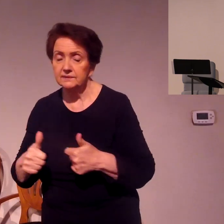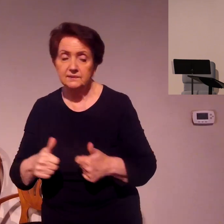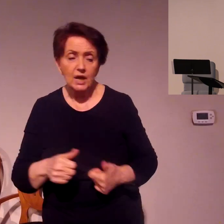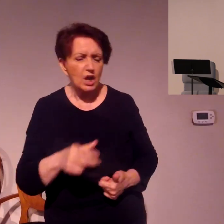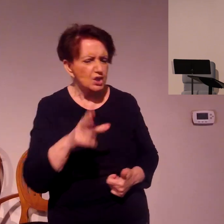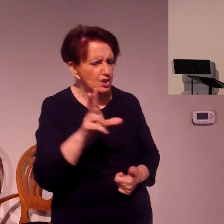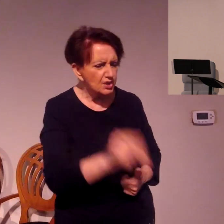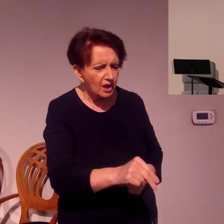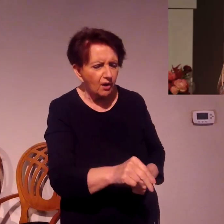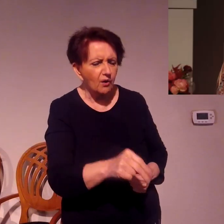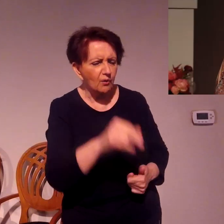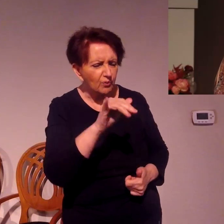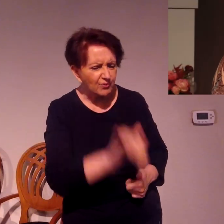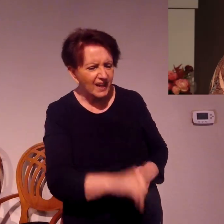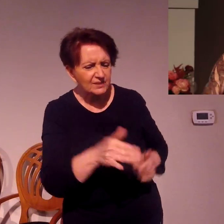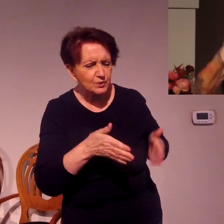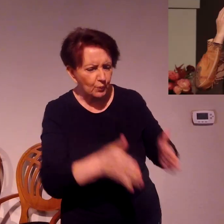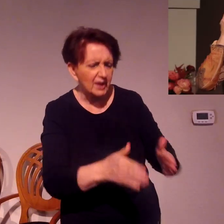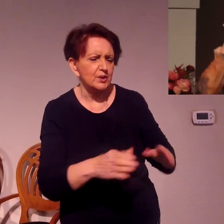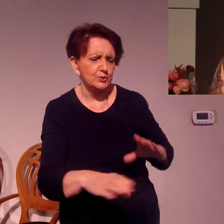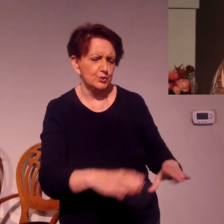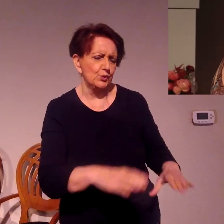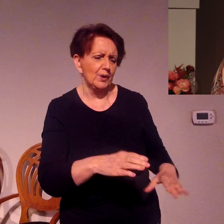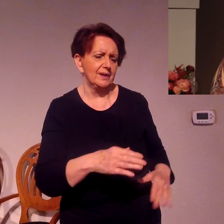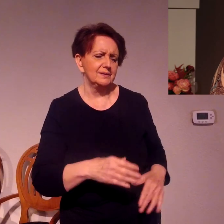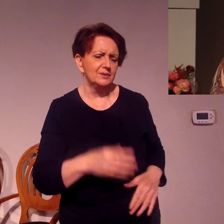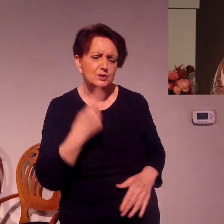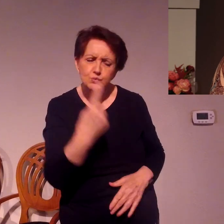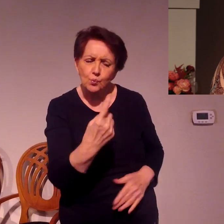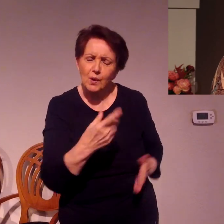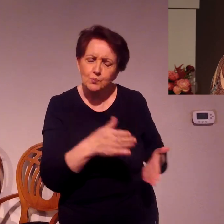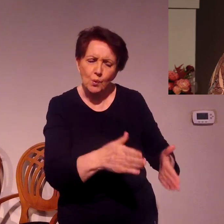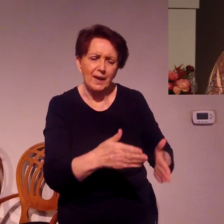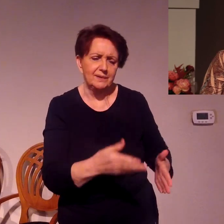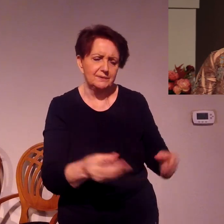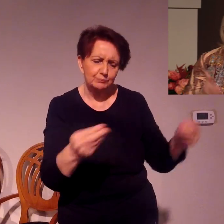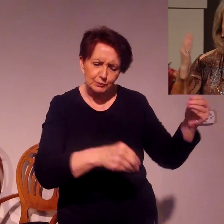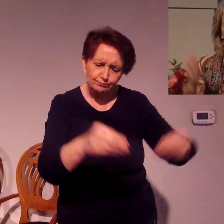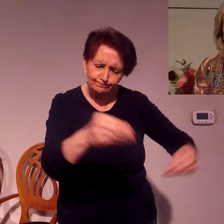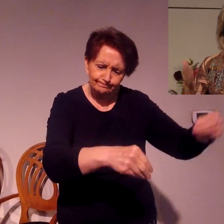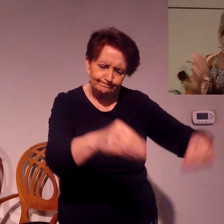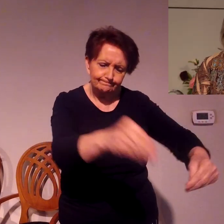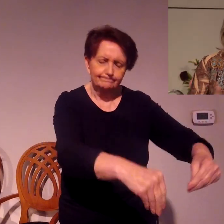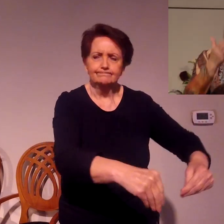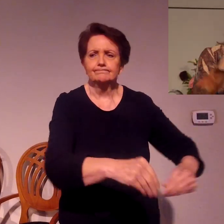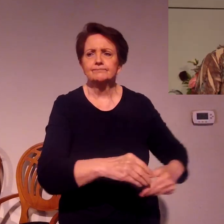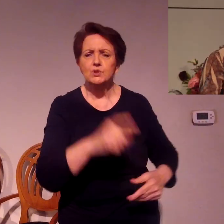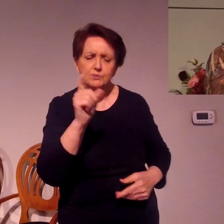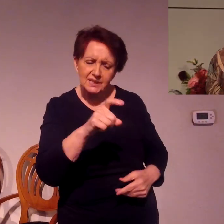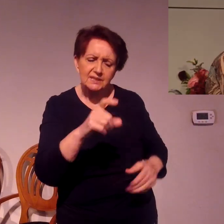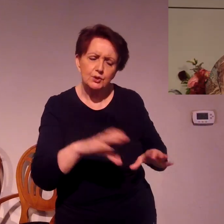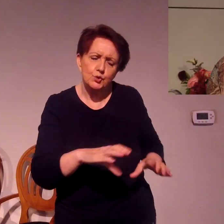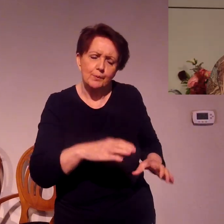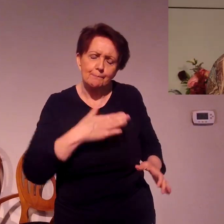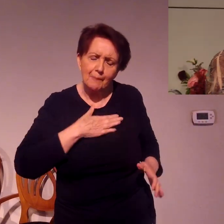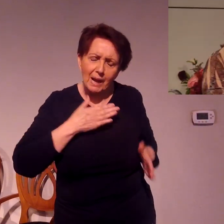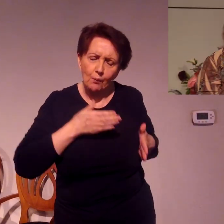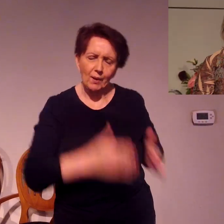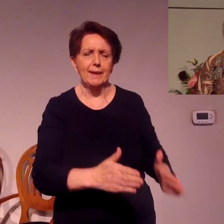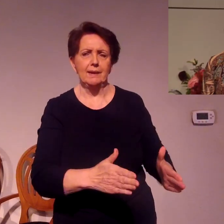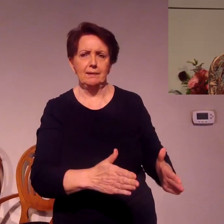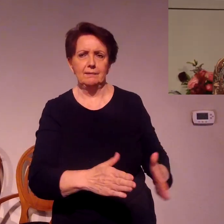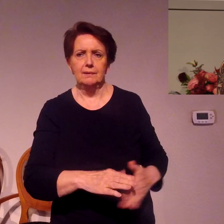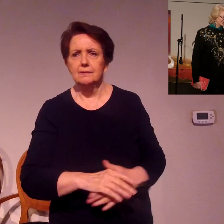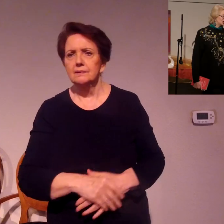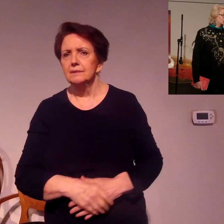is the way you load the dishwasher. There's only one way to load the dishwasher, and you need to load it this way.